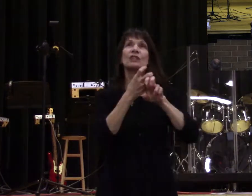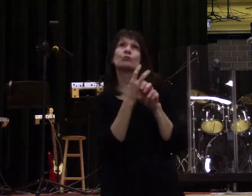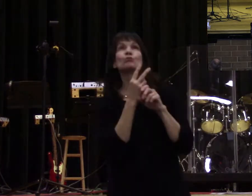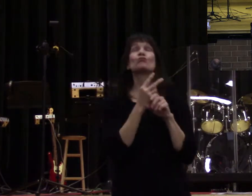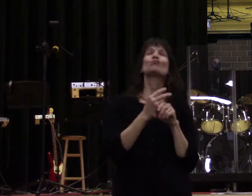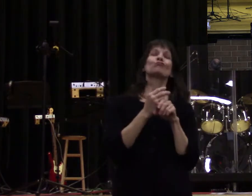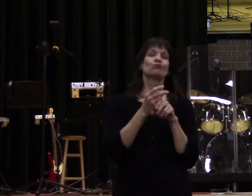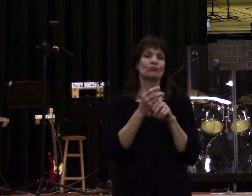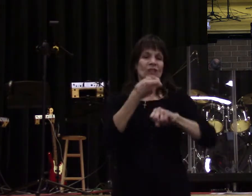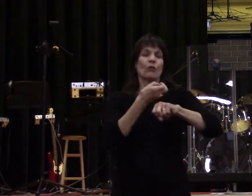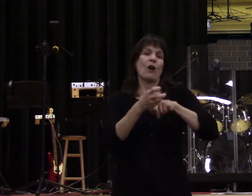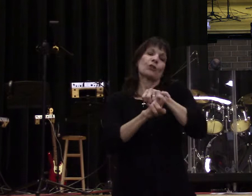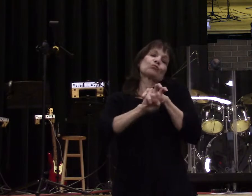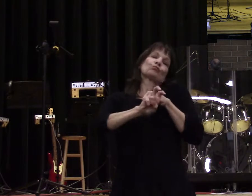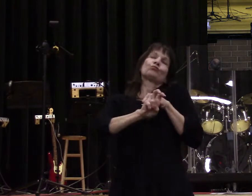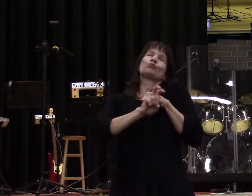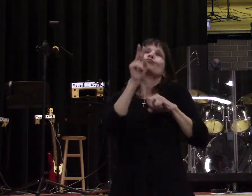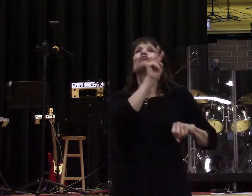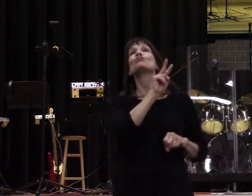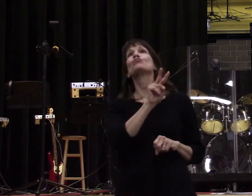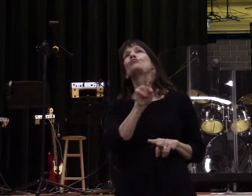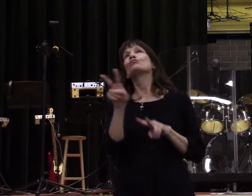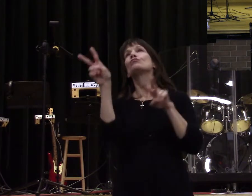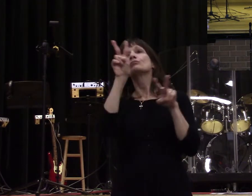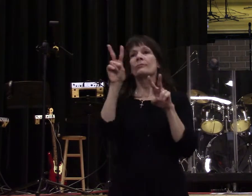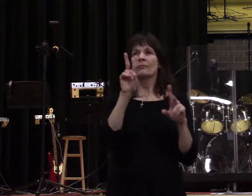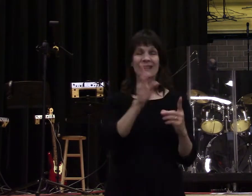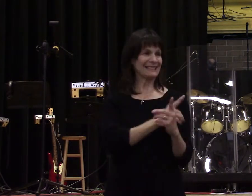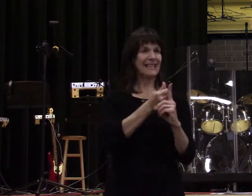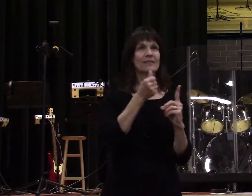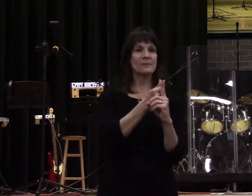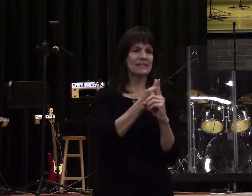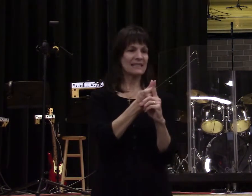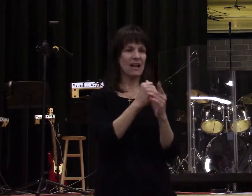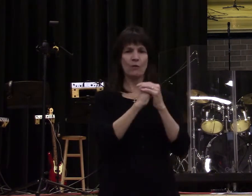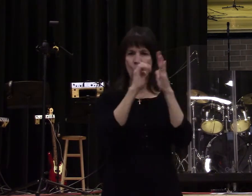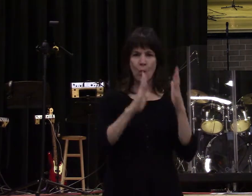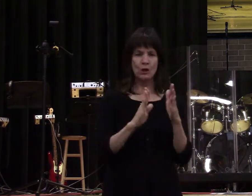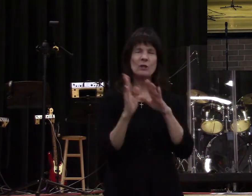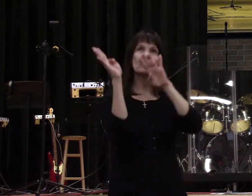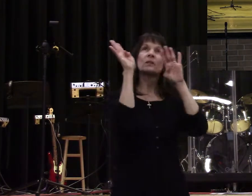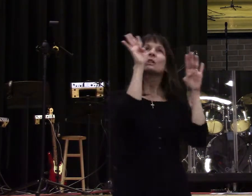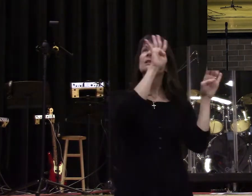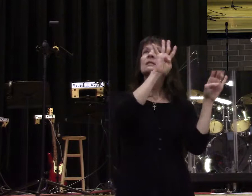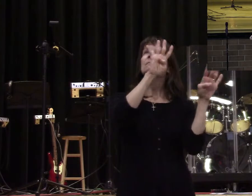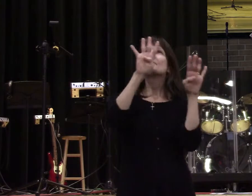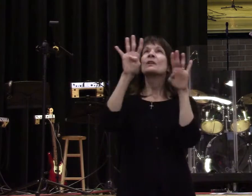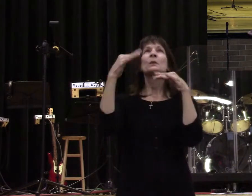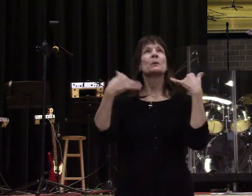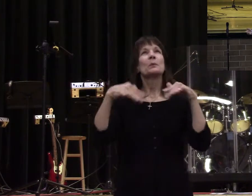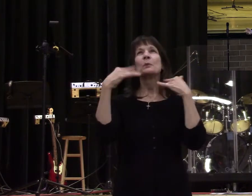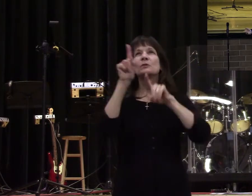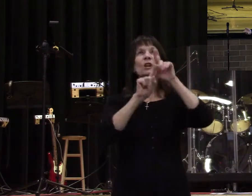stars are in the sky. Hallelujah. And I want you to know David was a worshiper. So he's looking up at those stars, and he says, "Oh, majestic is